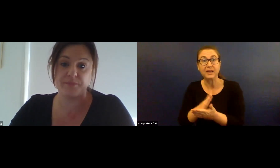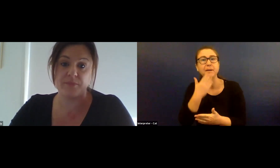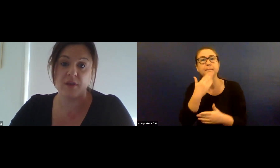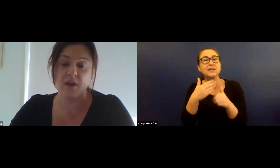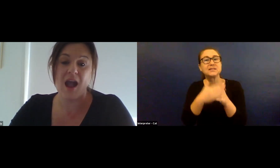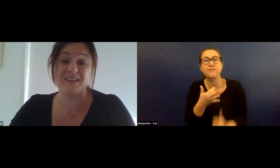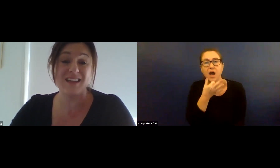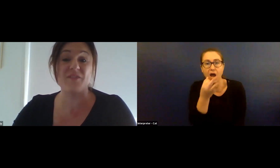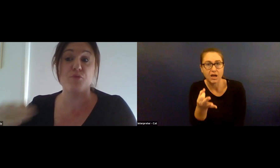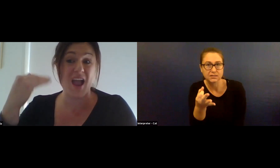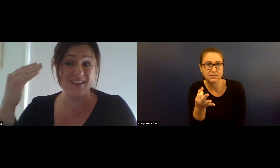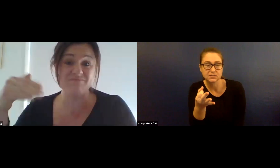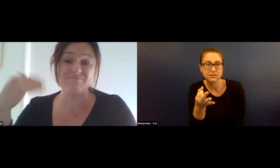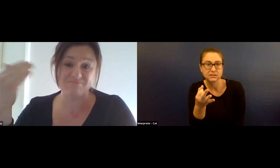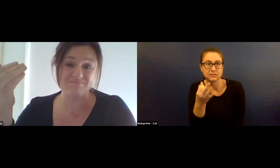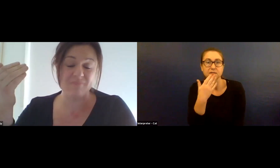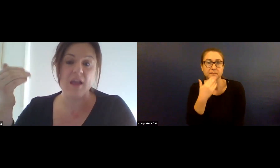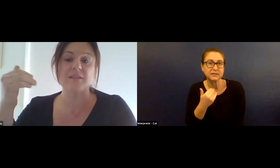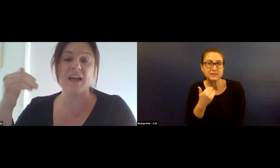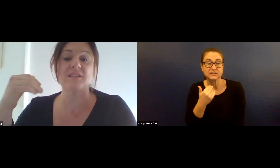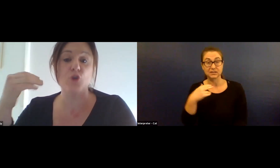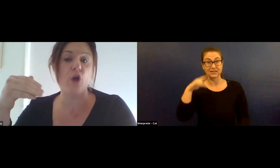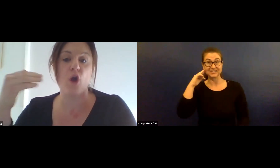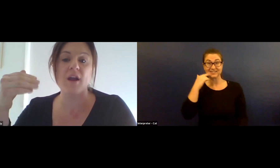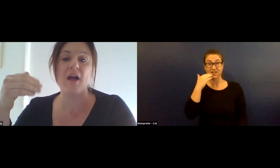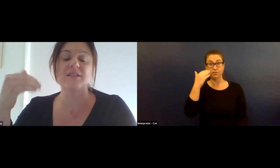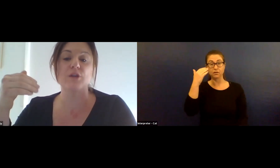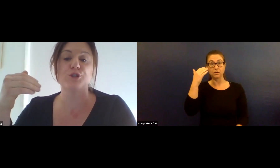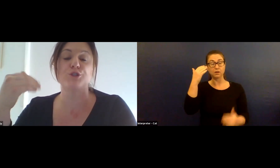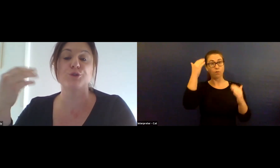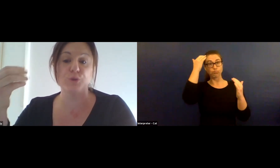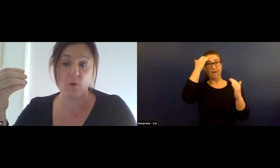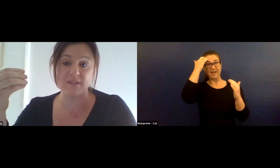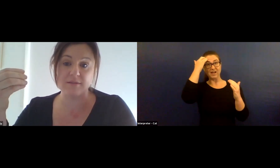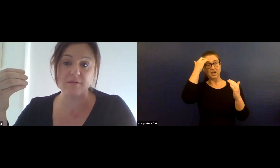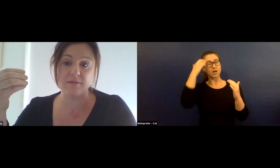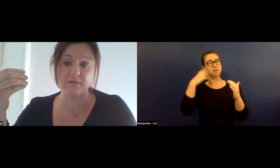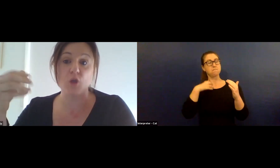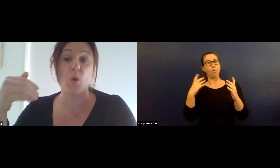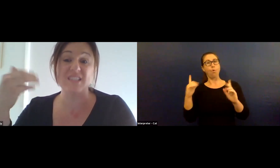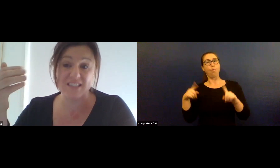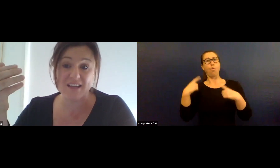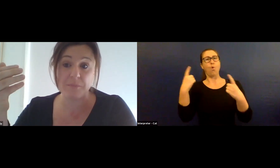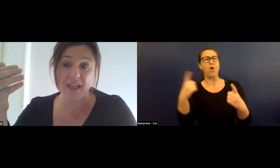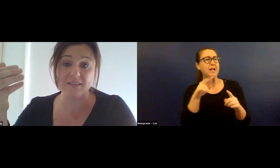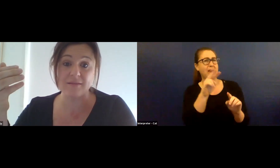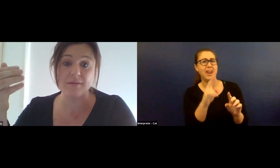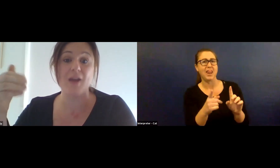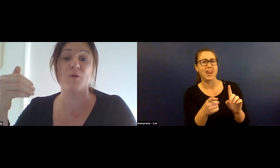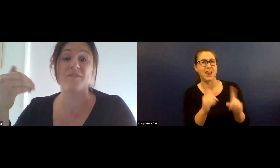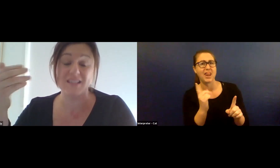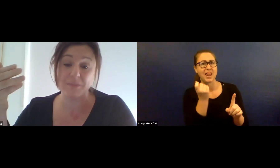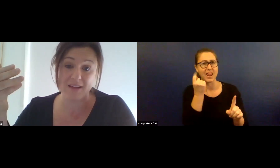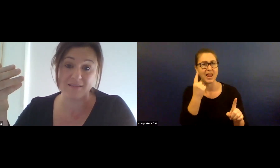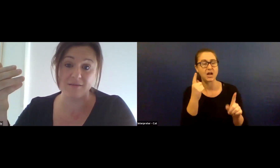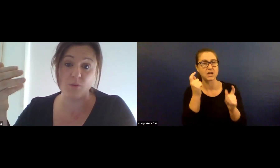it. A deaf brain takes a lot longer to get used to new voices, your internet speed, and